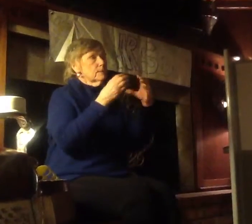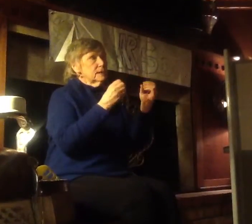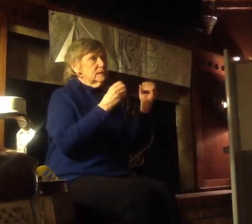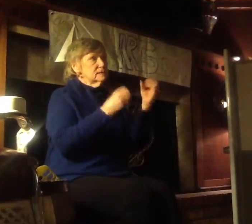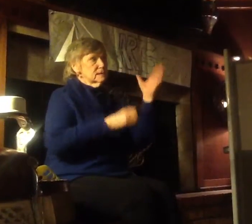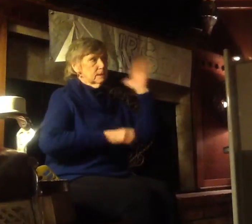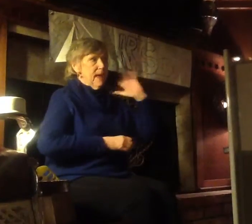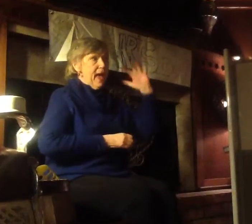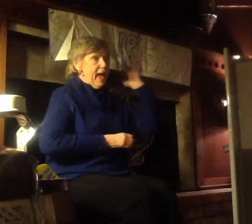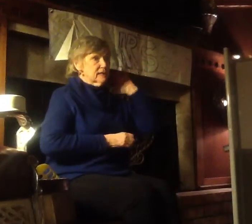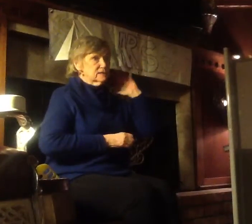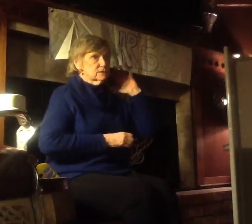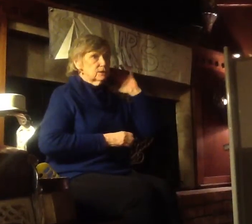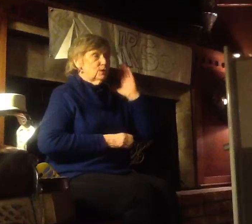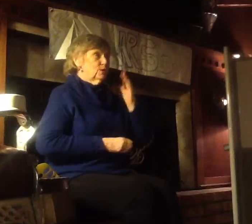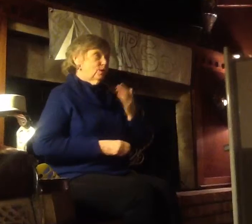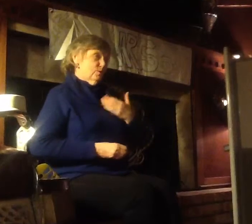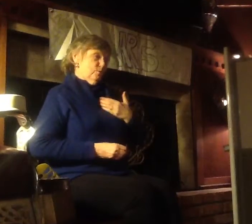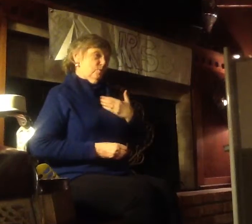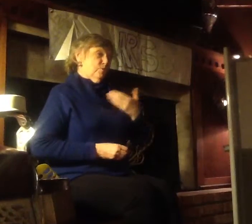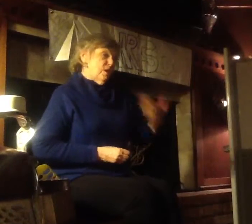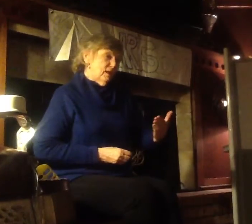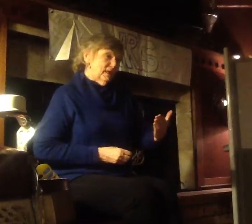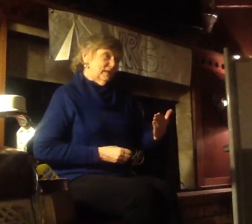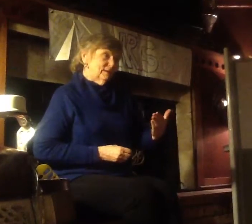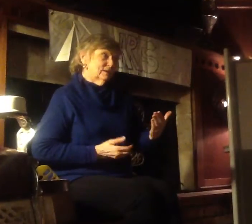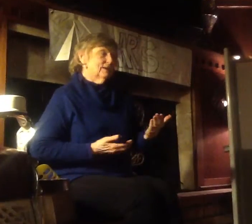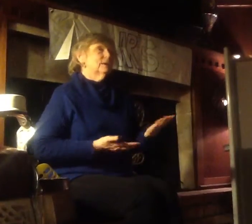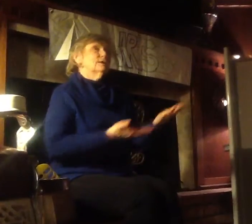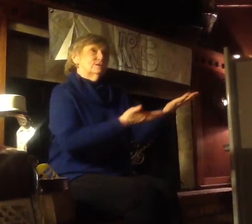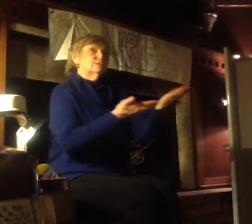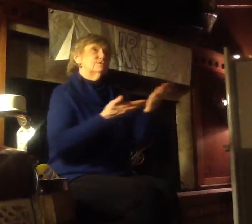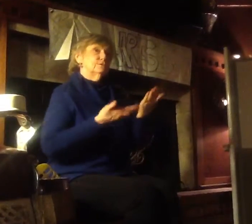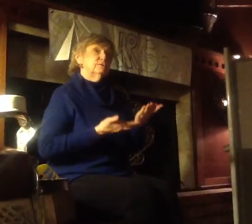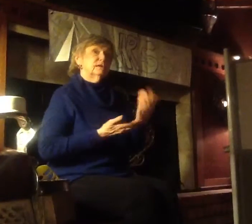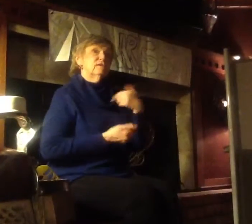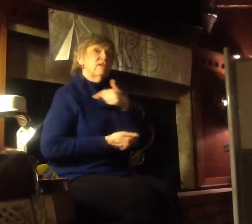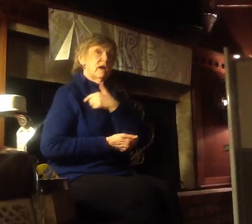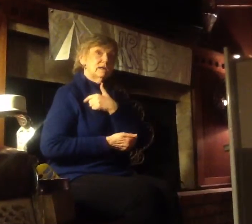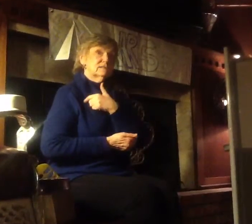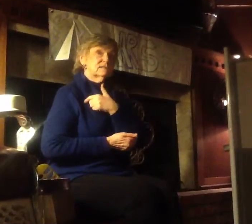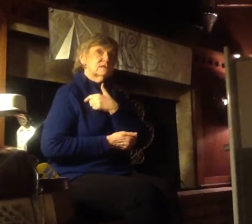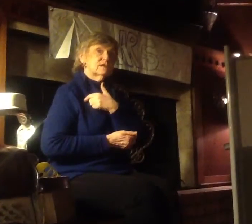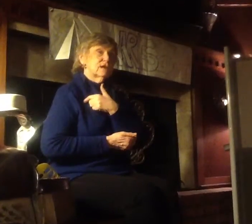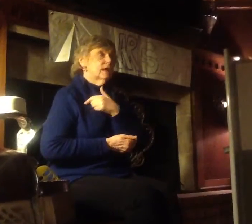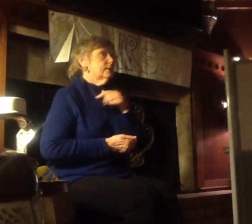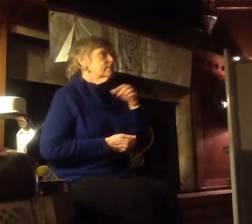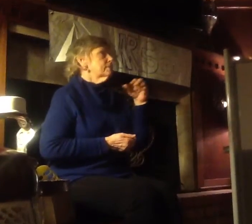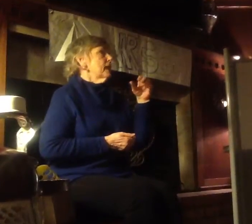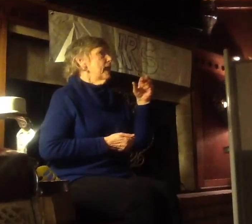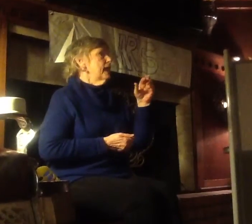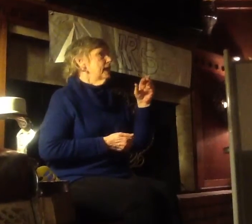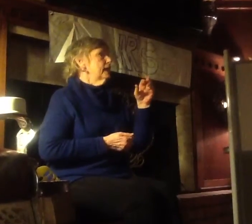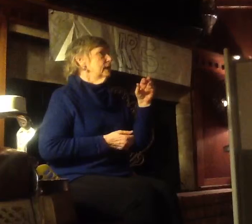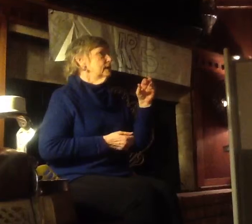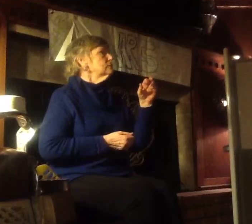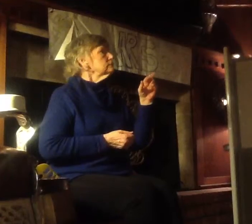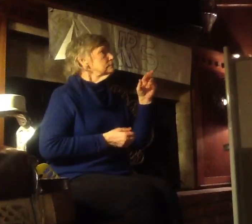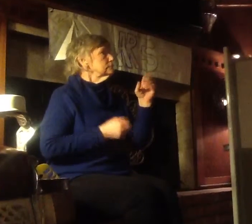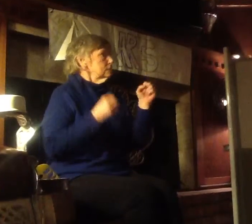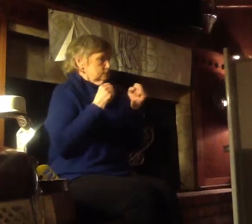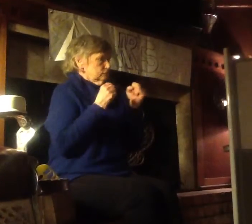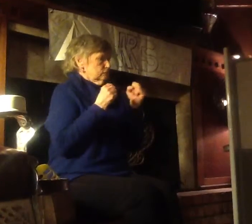Some companies in the past were willing to give us